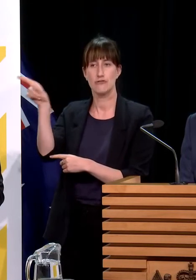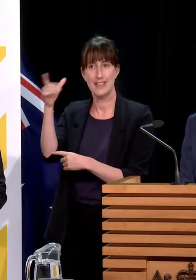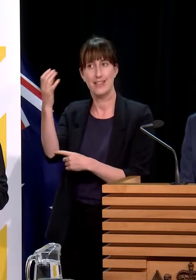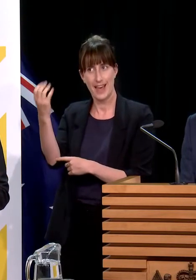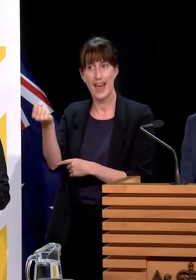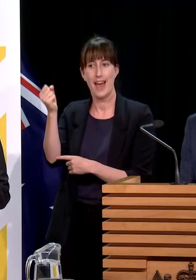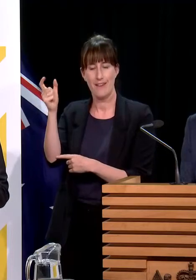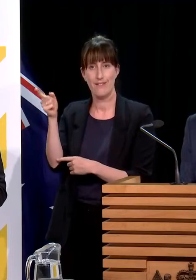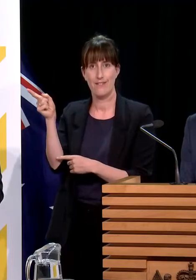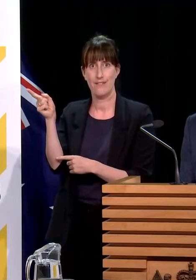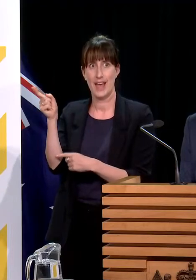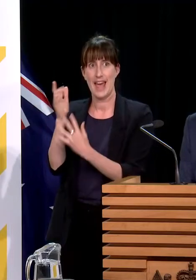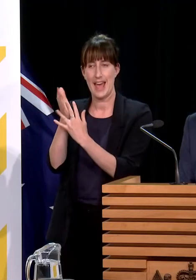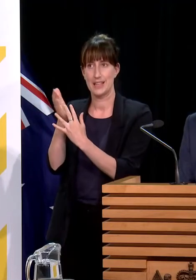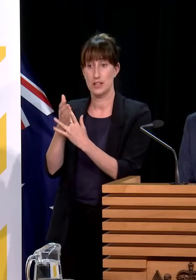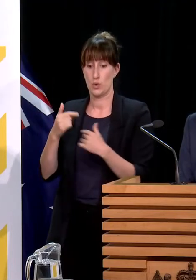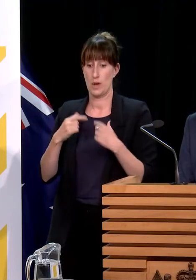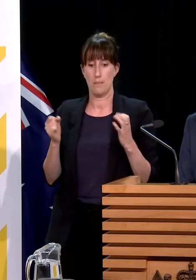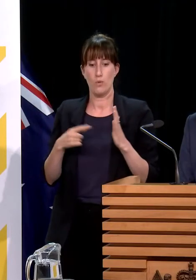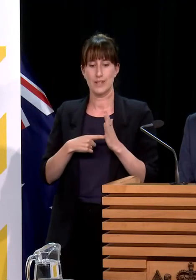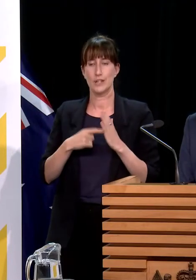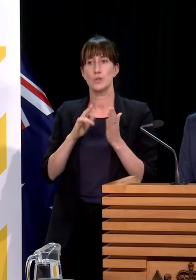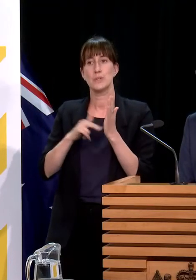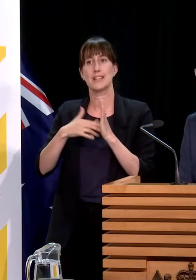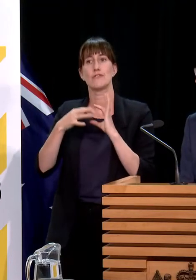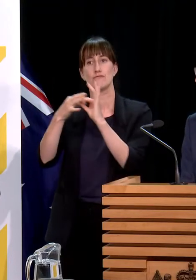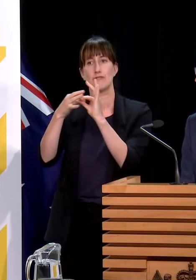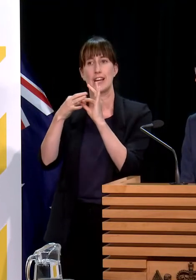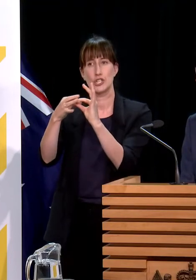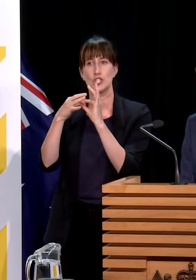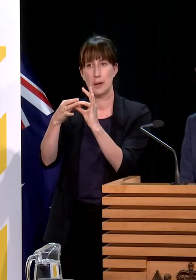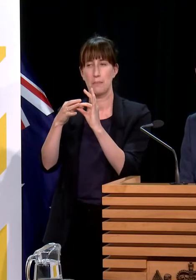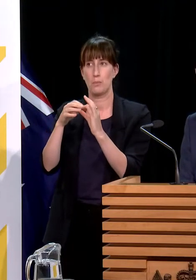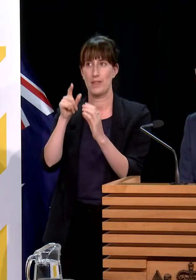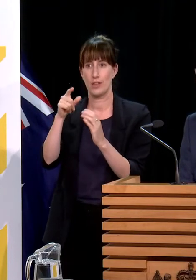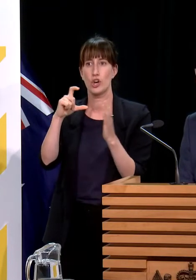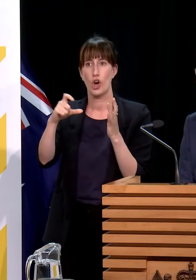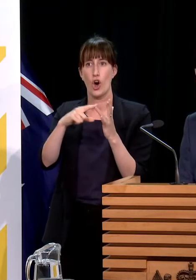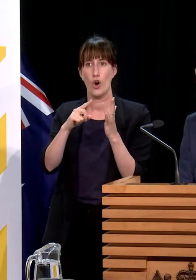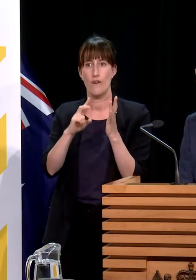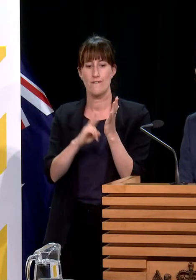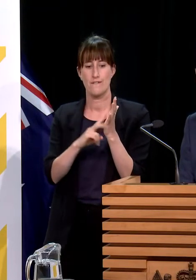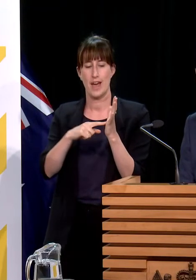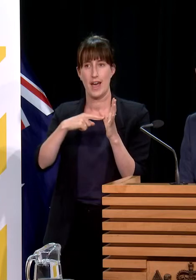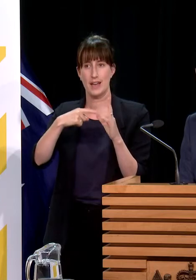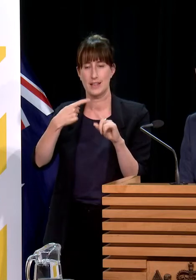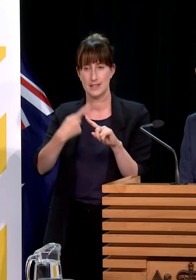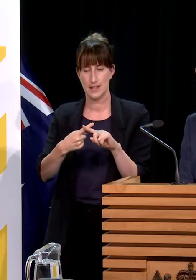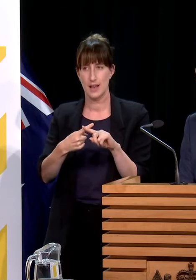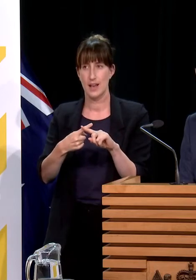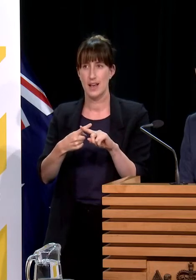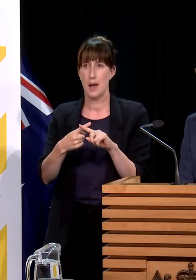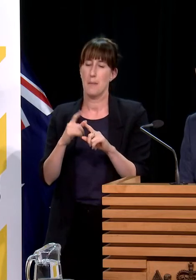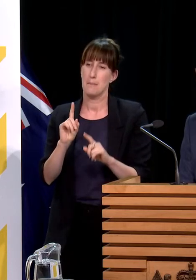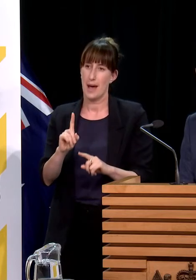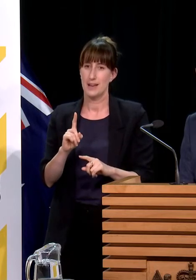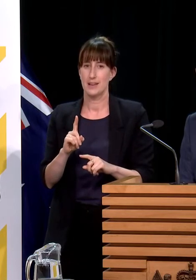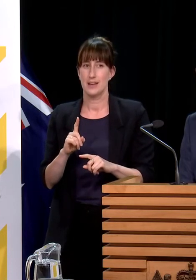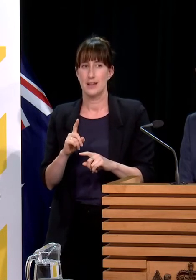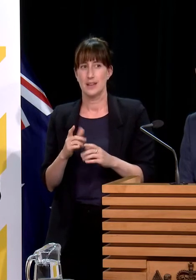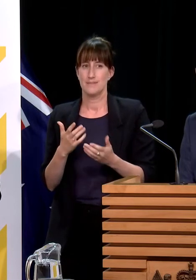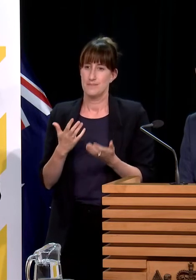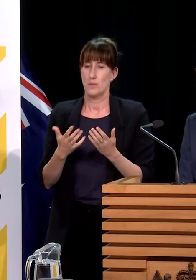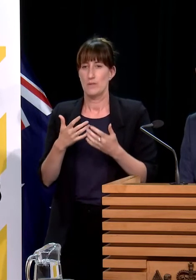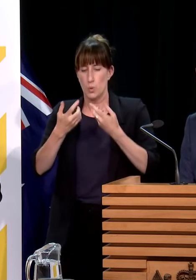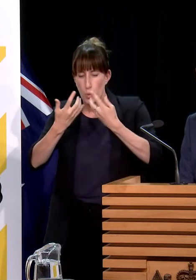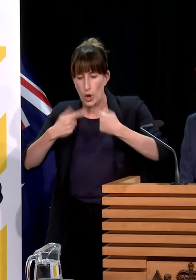like COVAX. There are timing and sequencing issues that are being worked through there. I got some information about that, I think